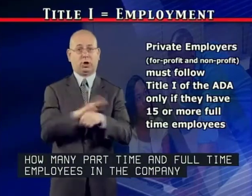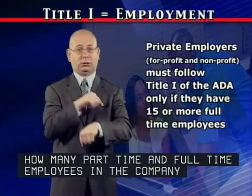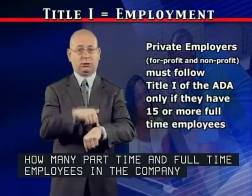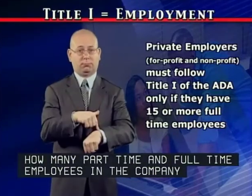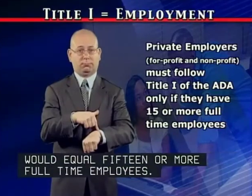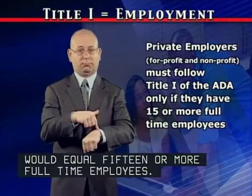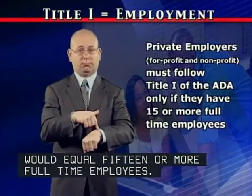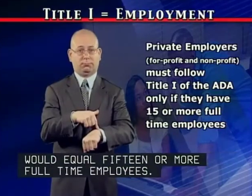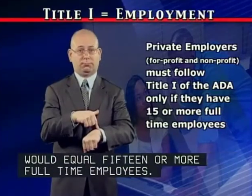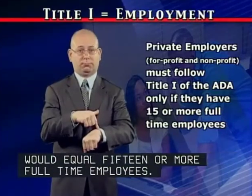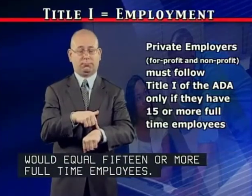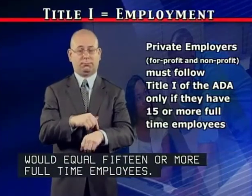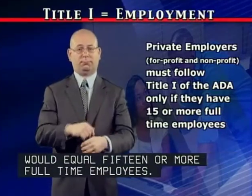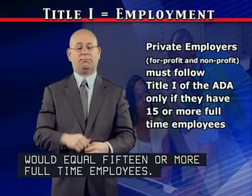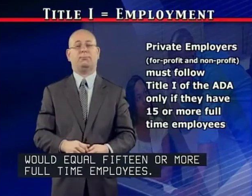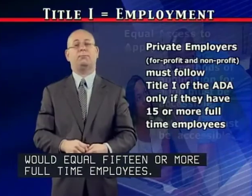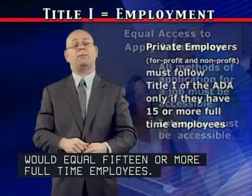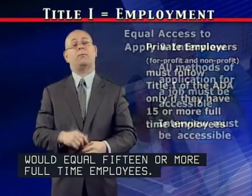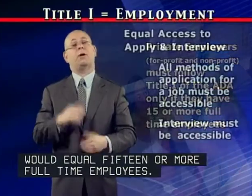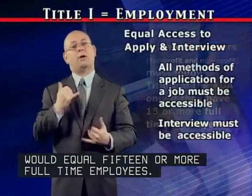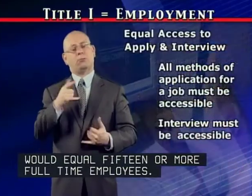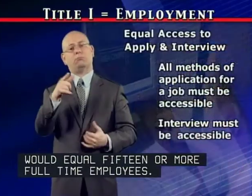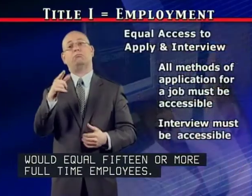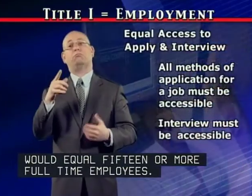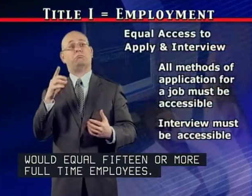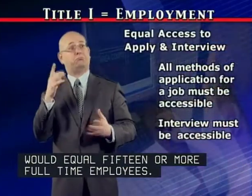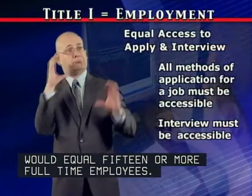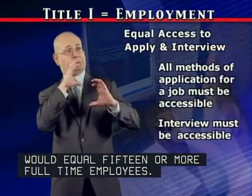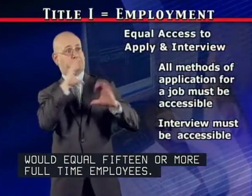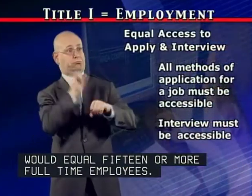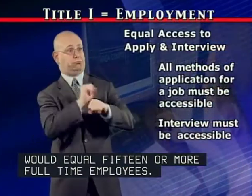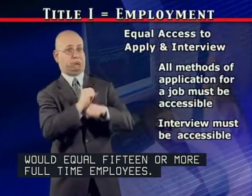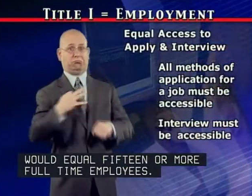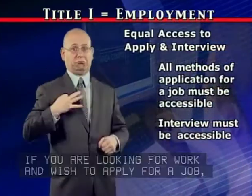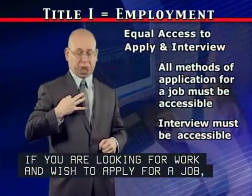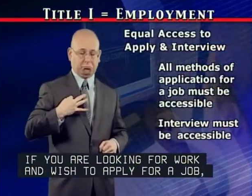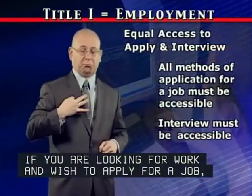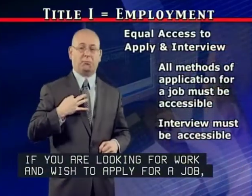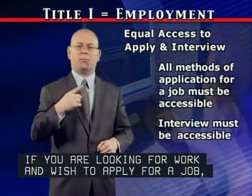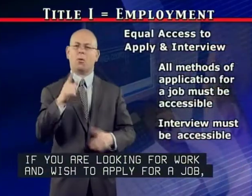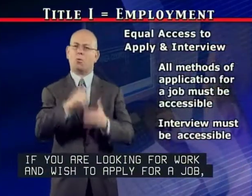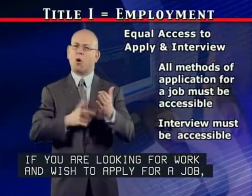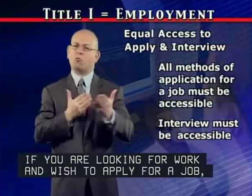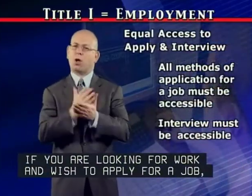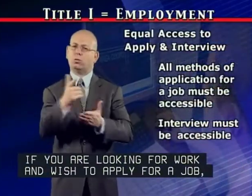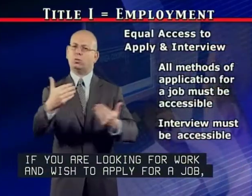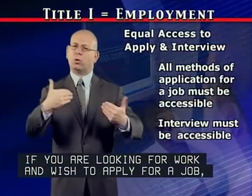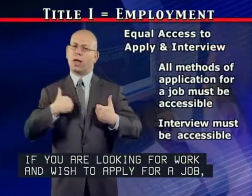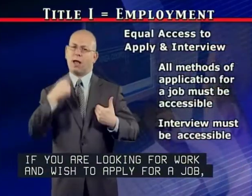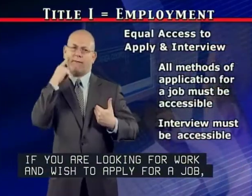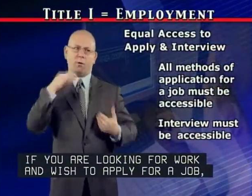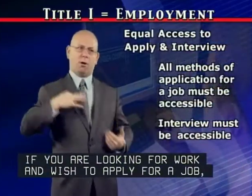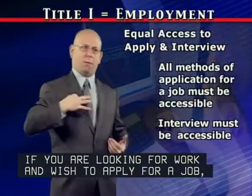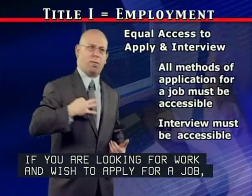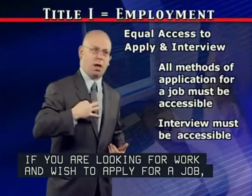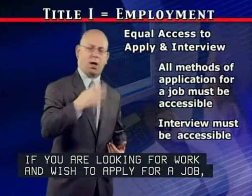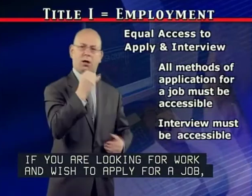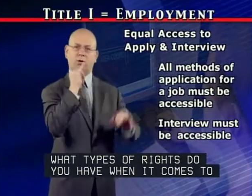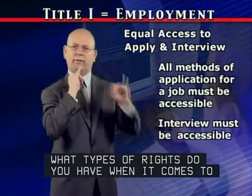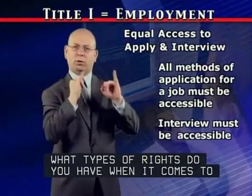company would equal 15 or more full-time employees. If you are looking for work and wish to apply for a job, What